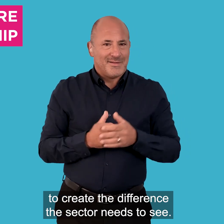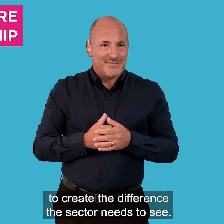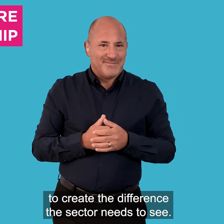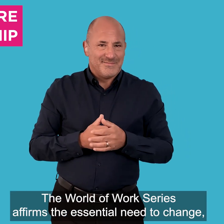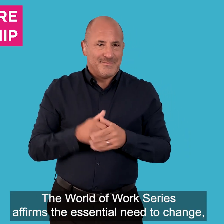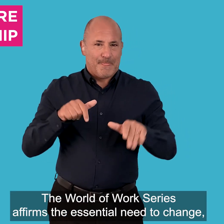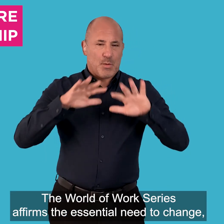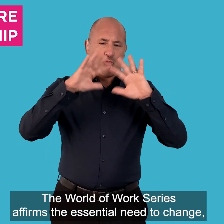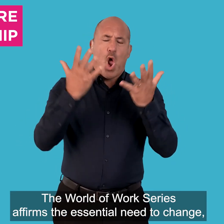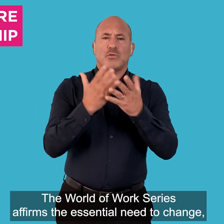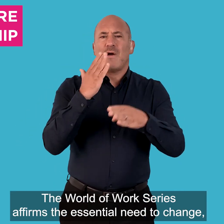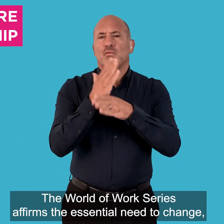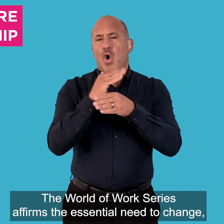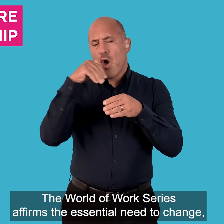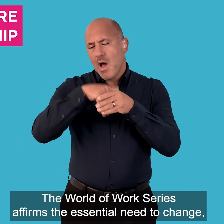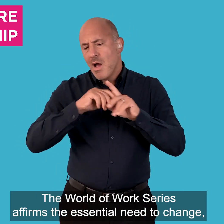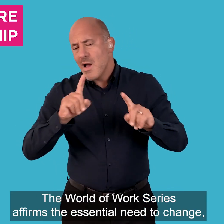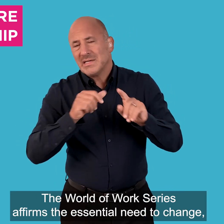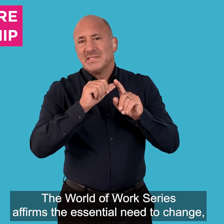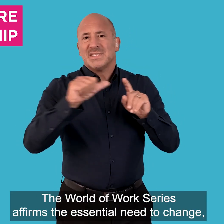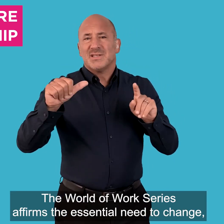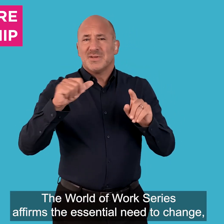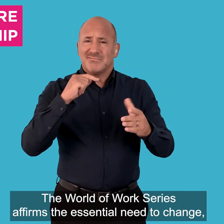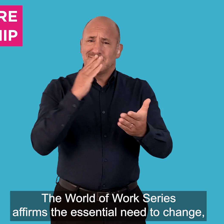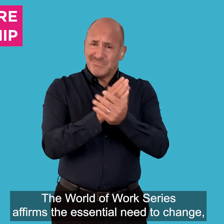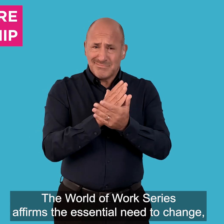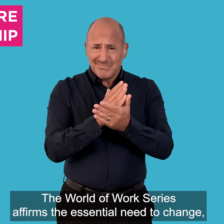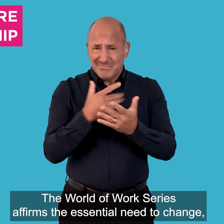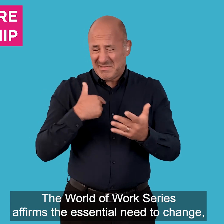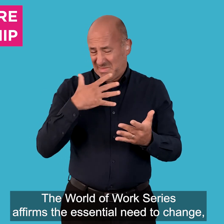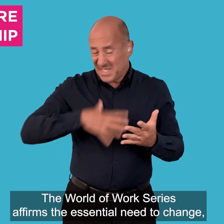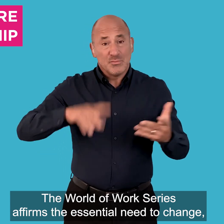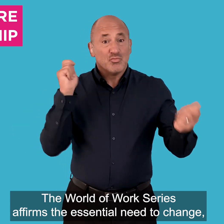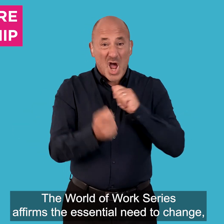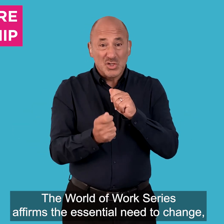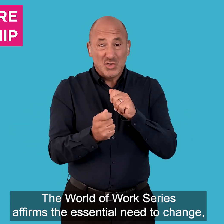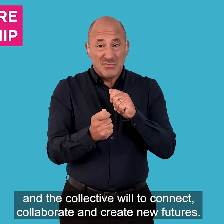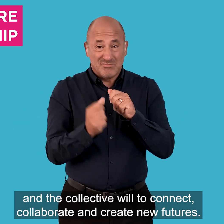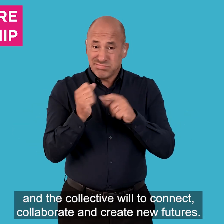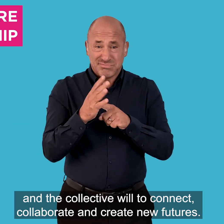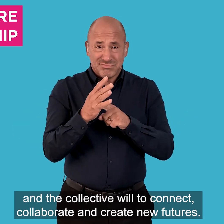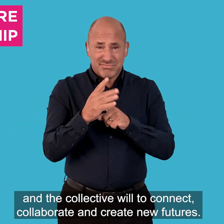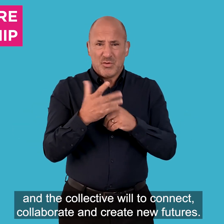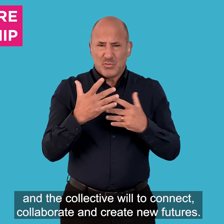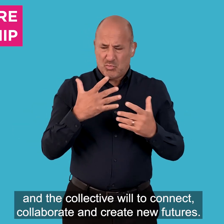to see. The World of Work series affirms the essential need to change and the collective will to